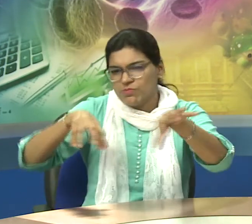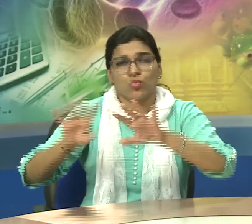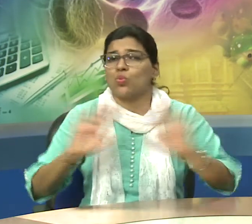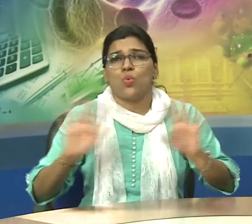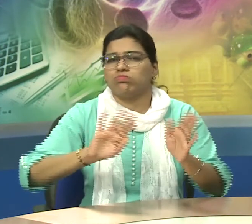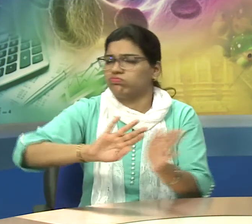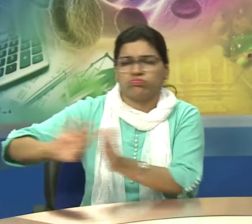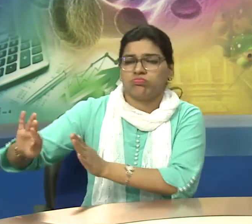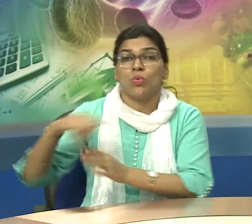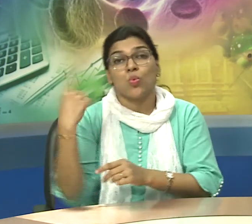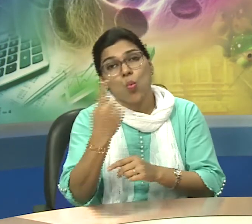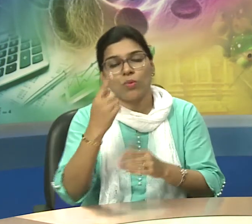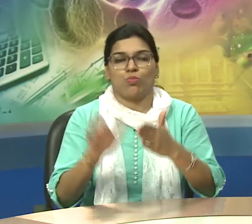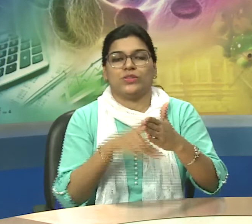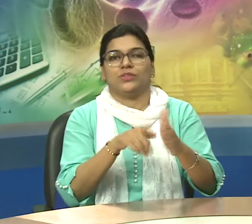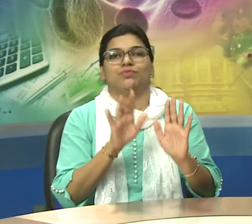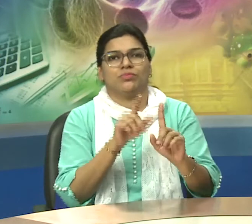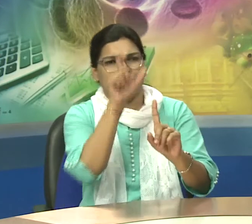Music is beyond any caste,